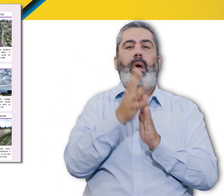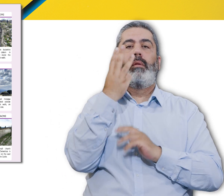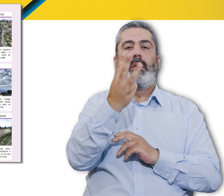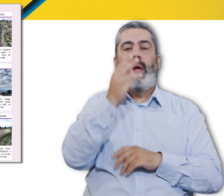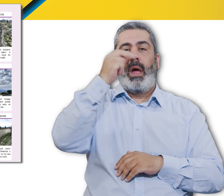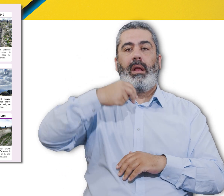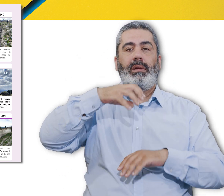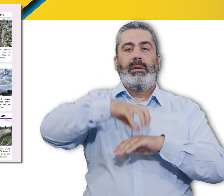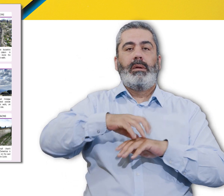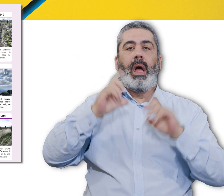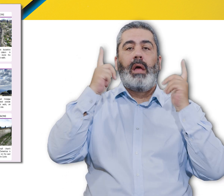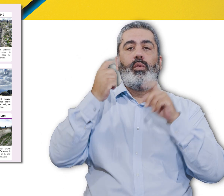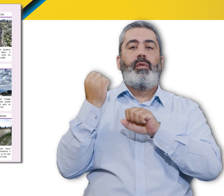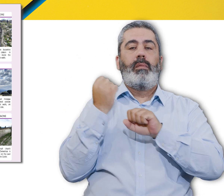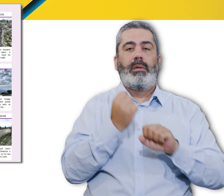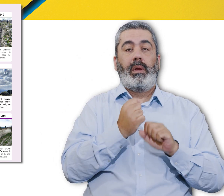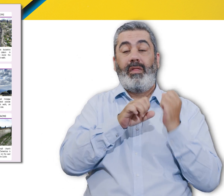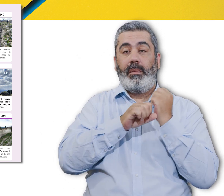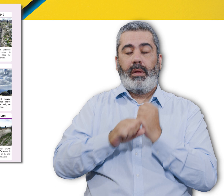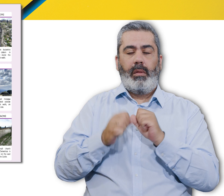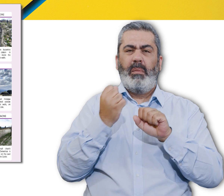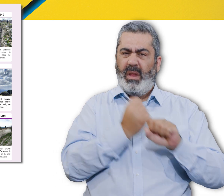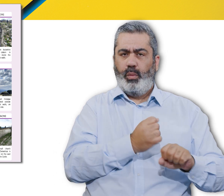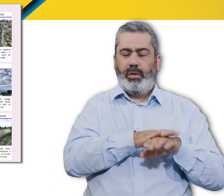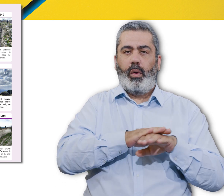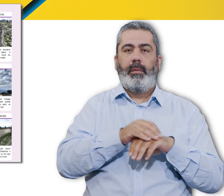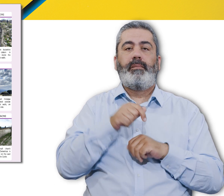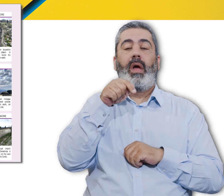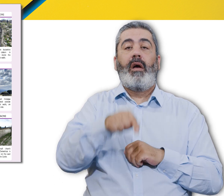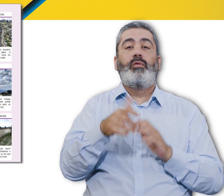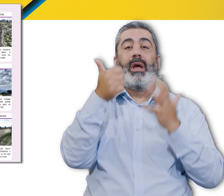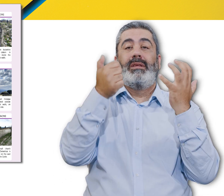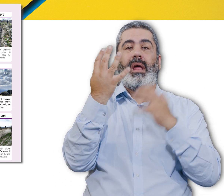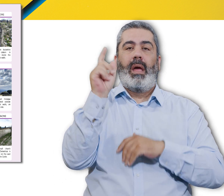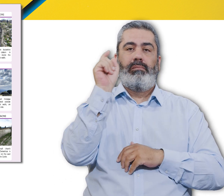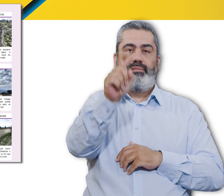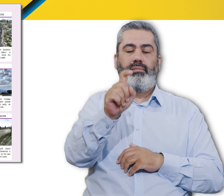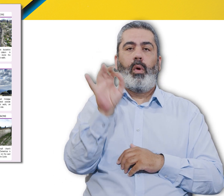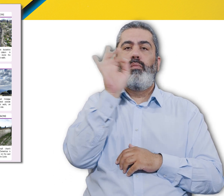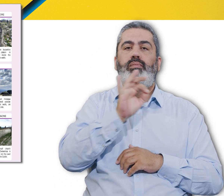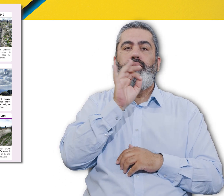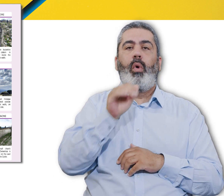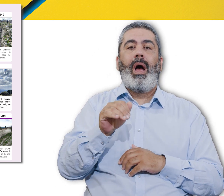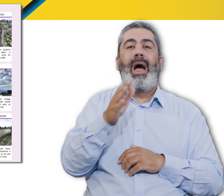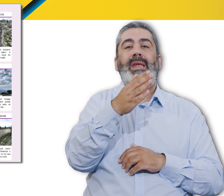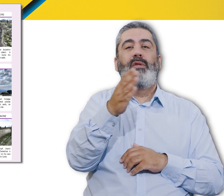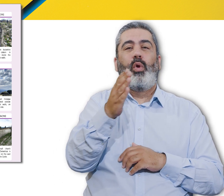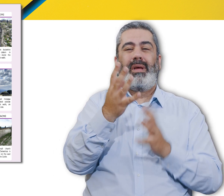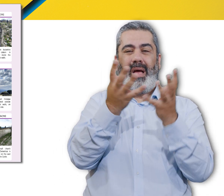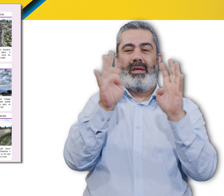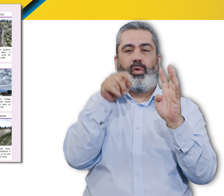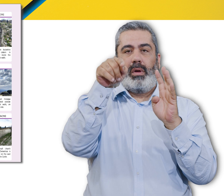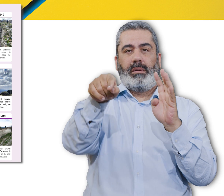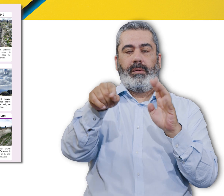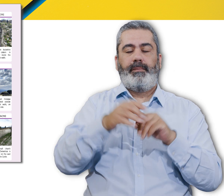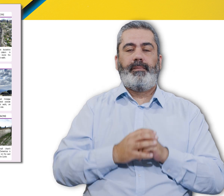St. Demetrius Church. 13 on the map number 69. The small church of St. Demetrius is situated on